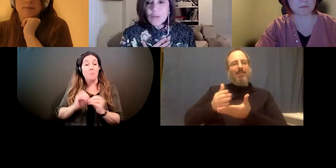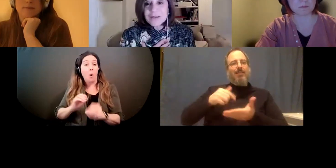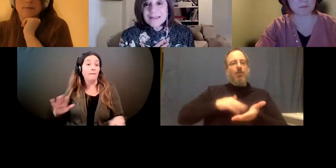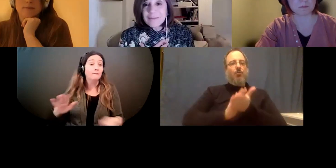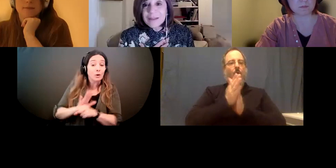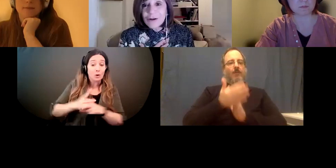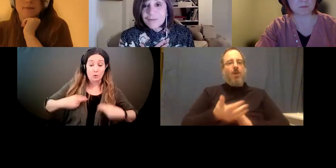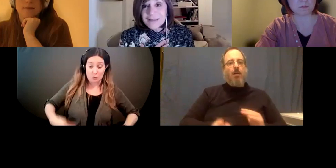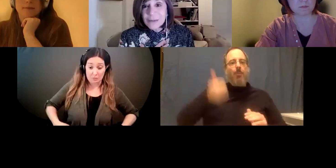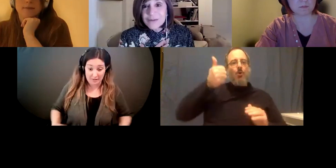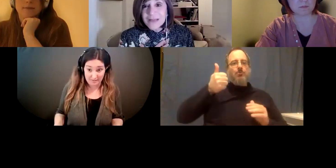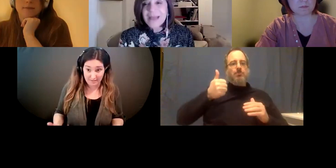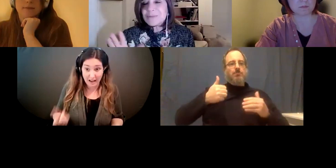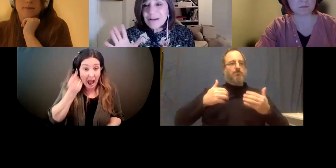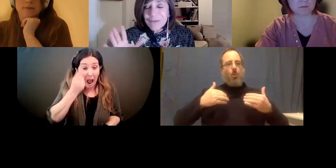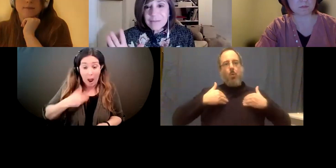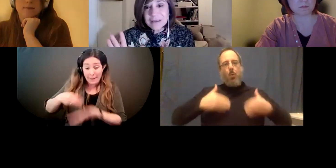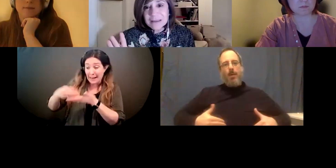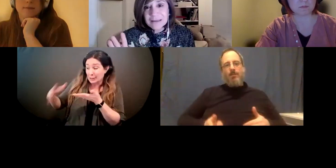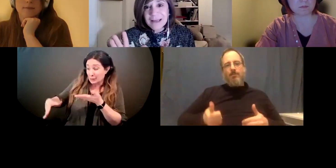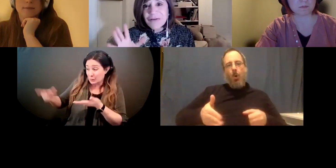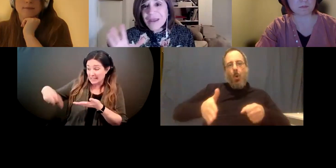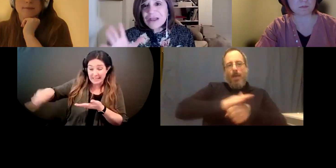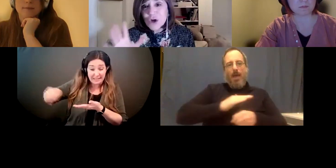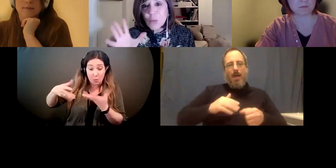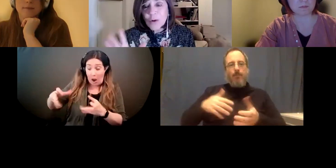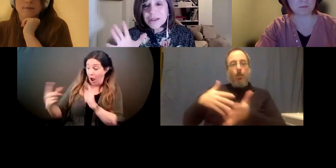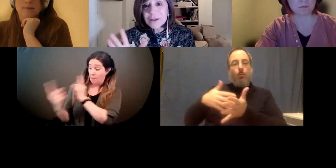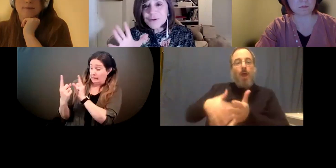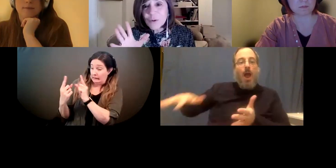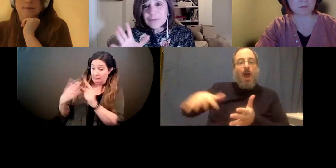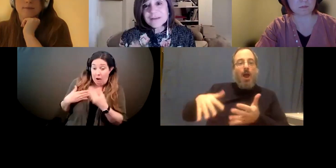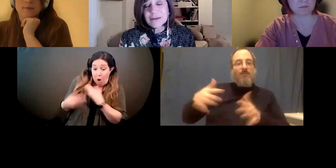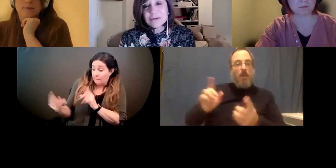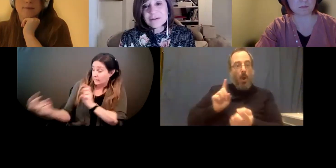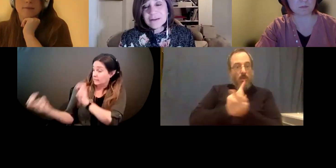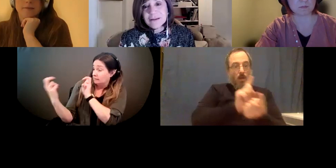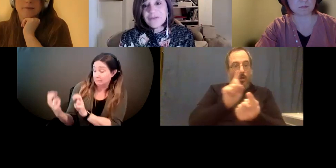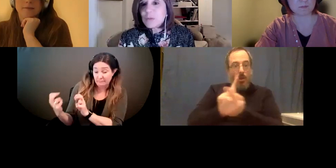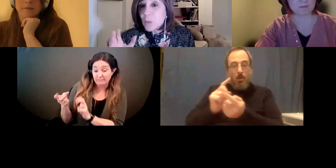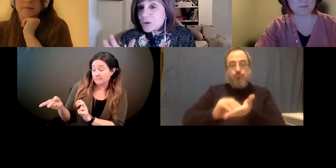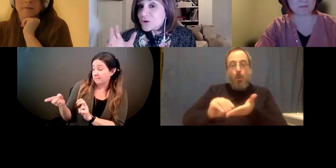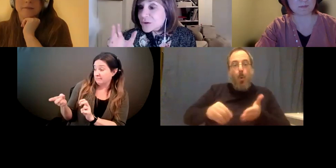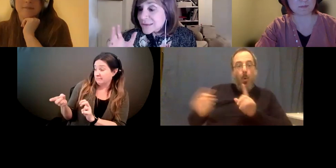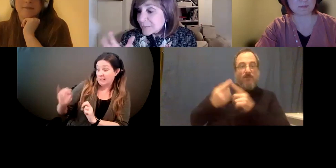students don't want to see me in office hours. I am like famous. And they don't want to come to office hours. They want to send me